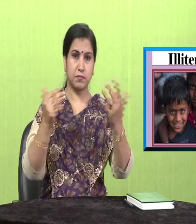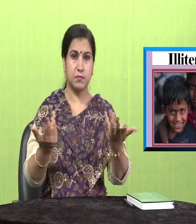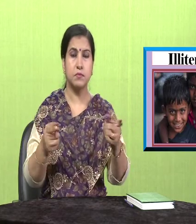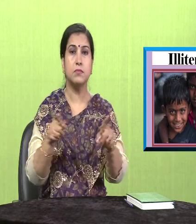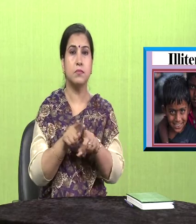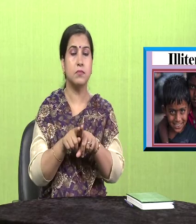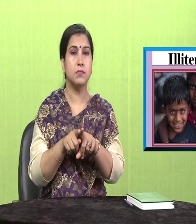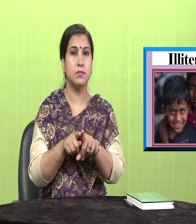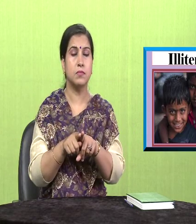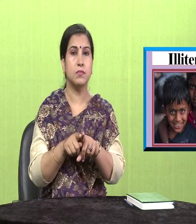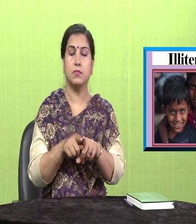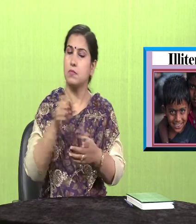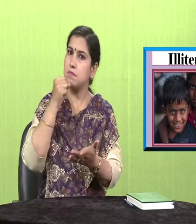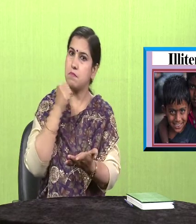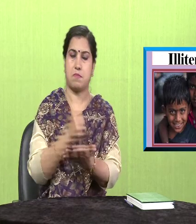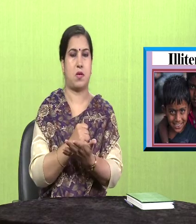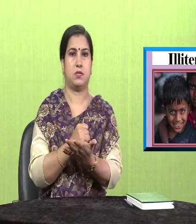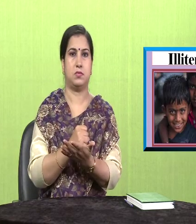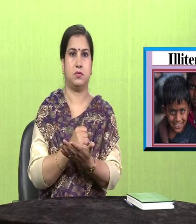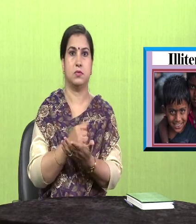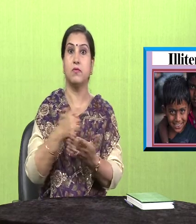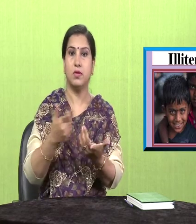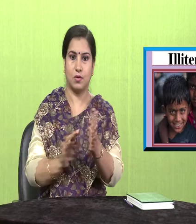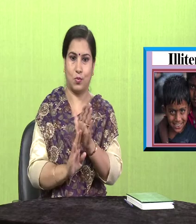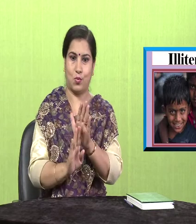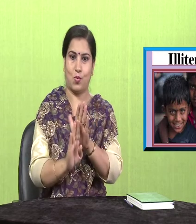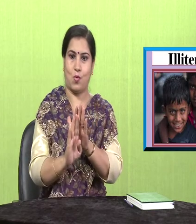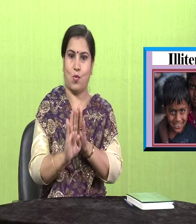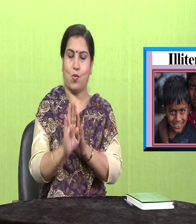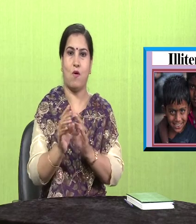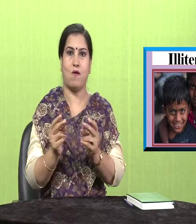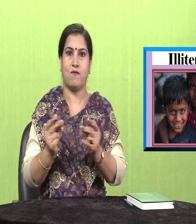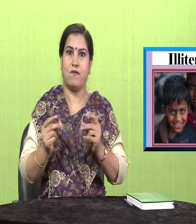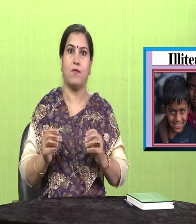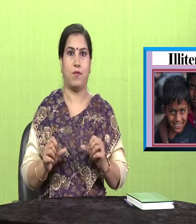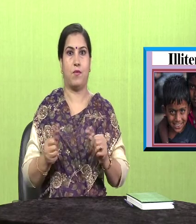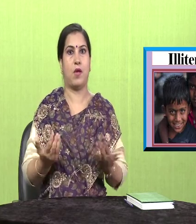is necessary for the success of a democracy.